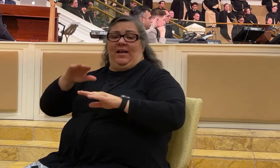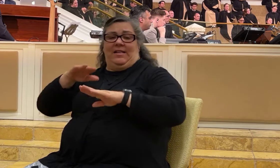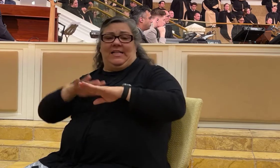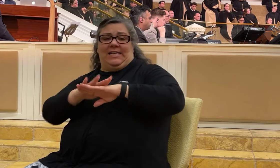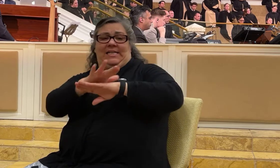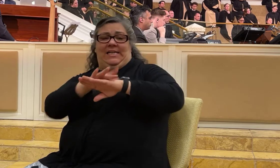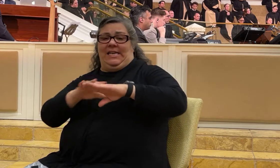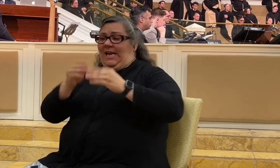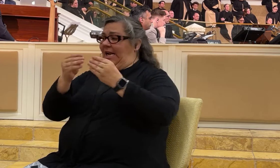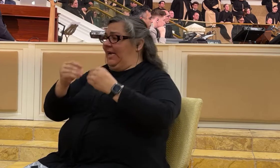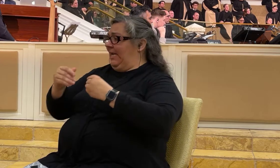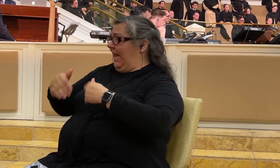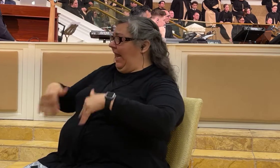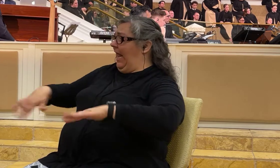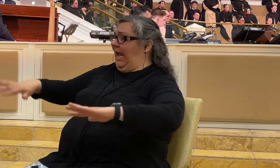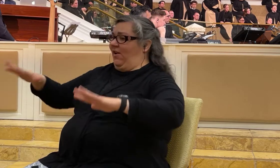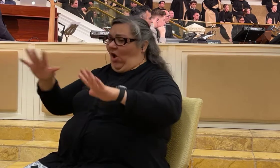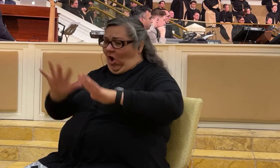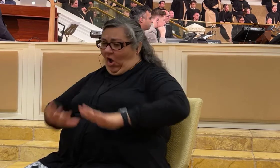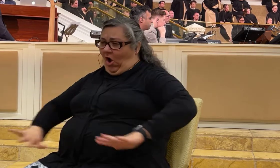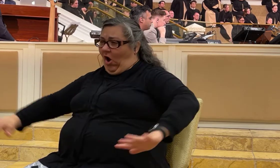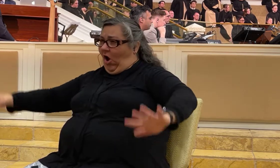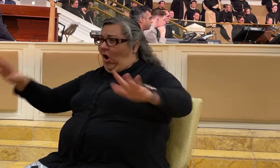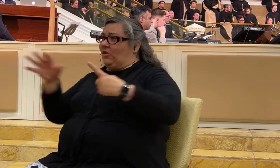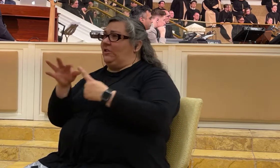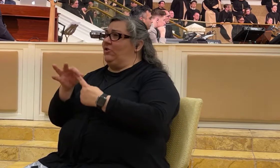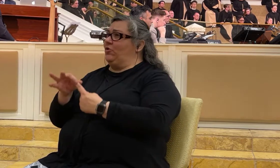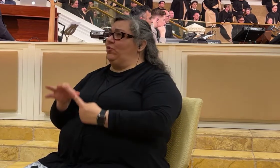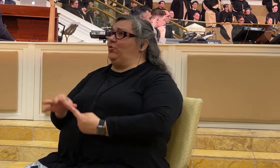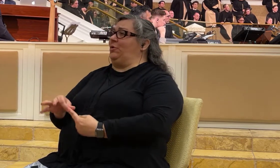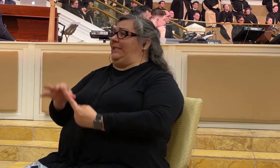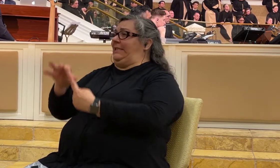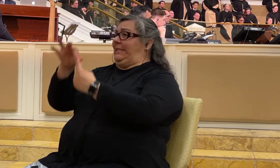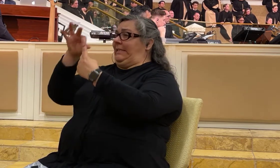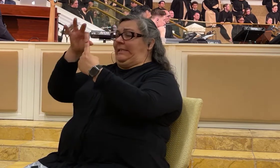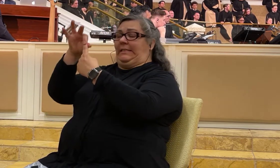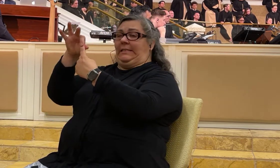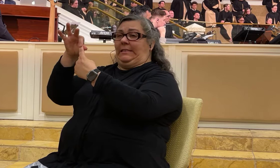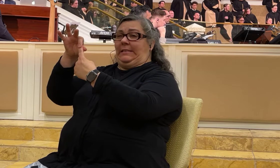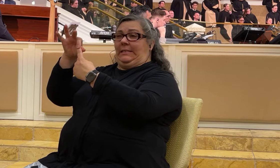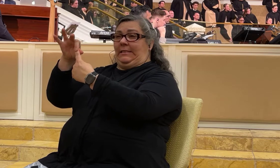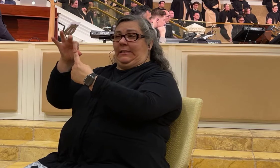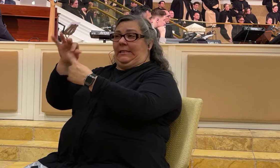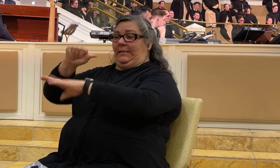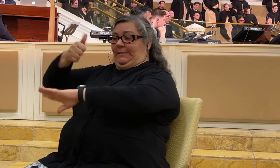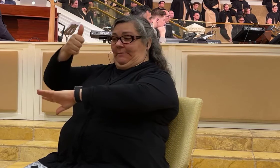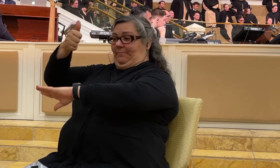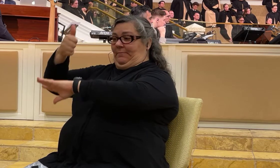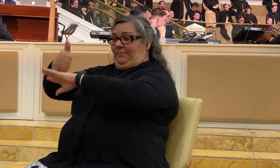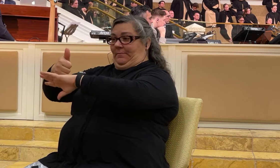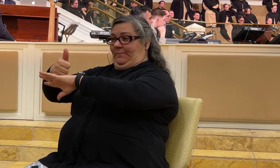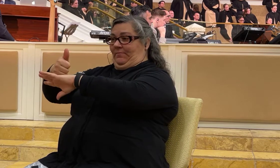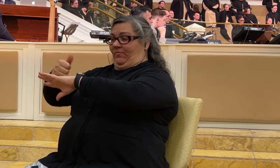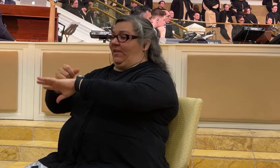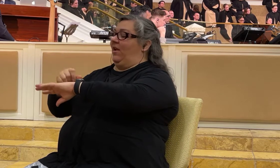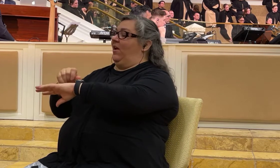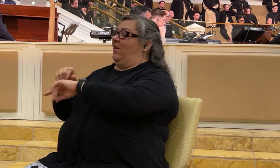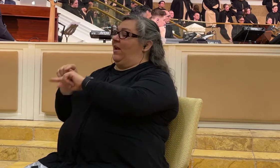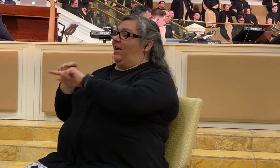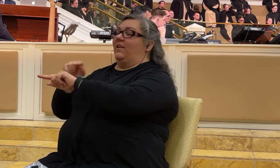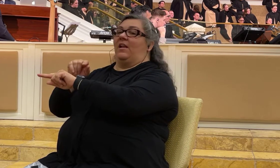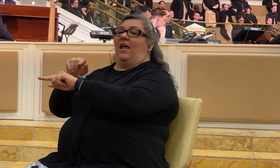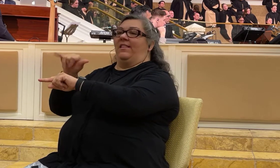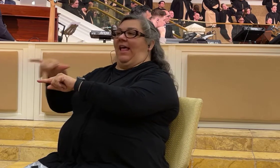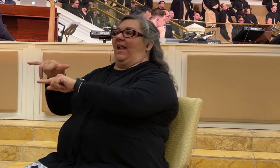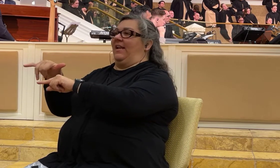the land have all uniquely got pent up in them the potential waiting